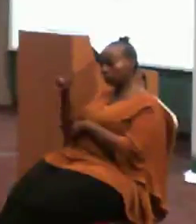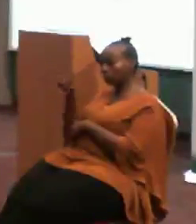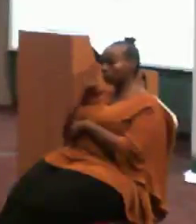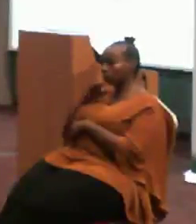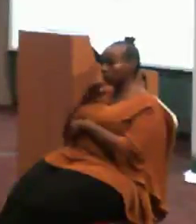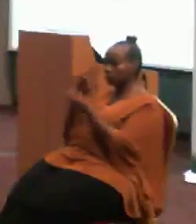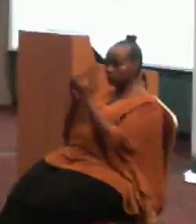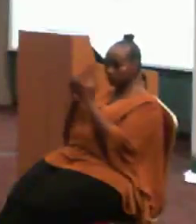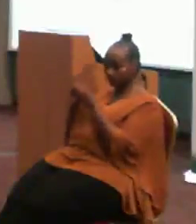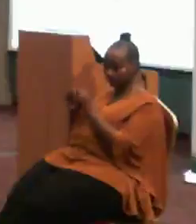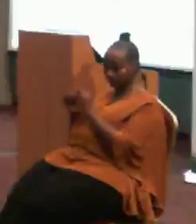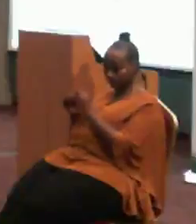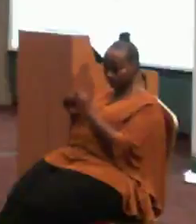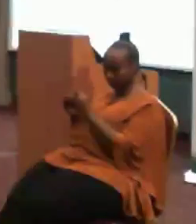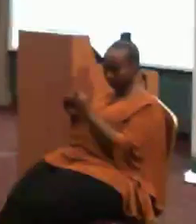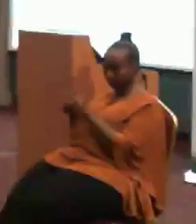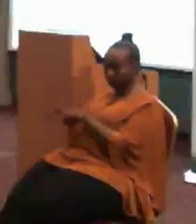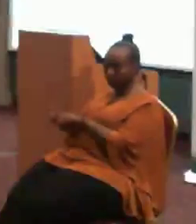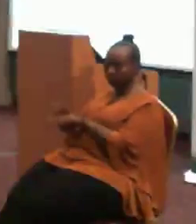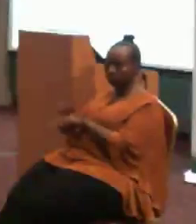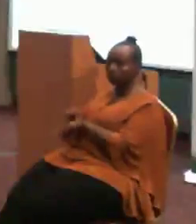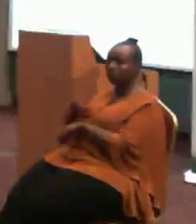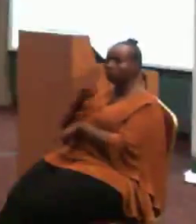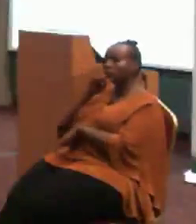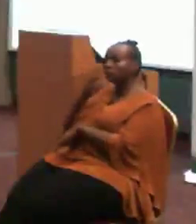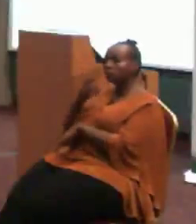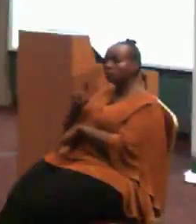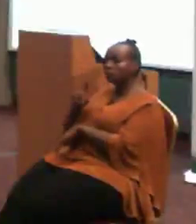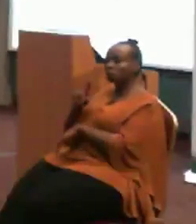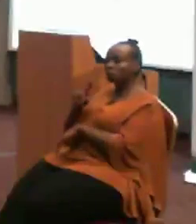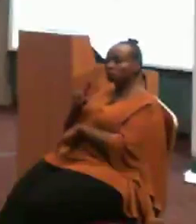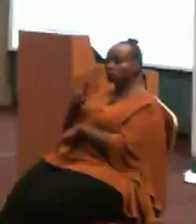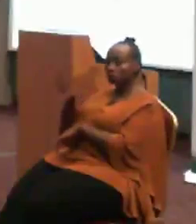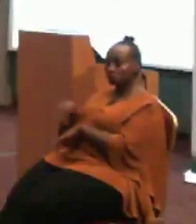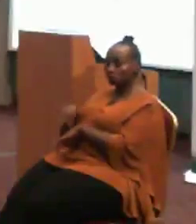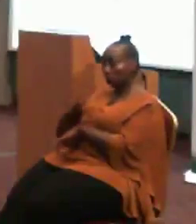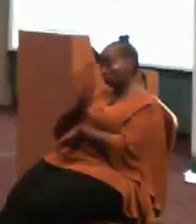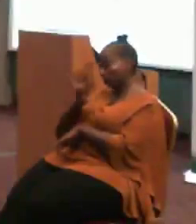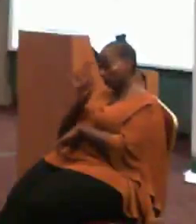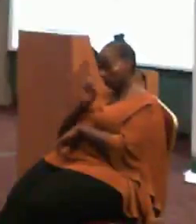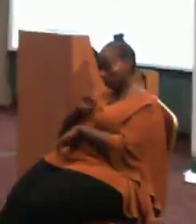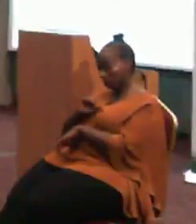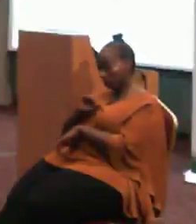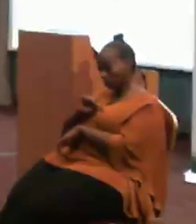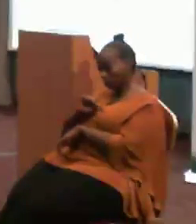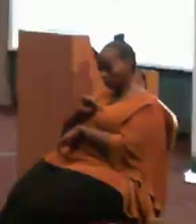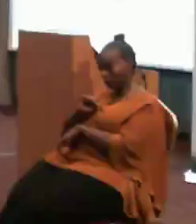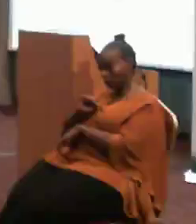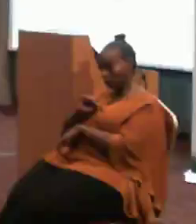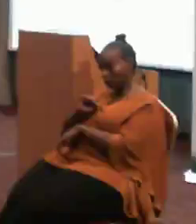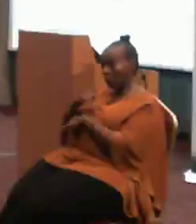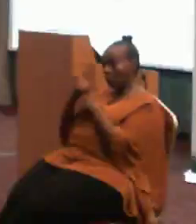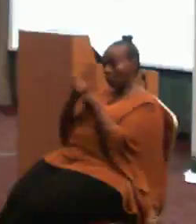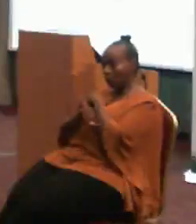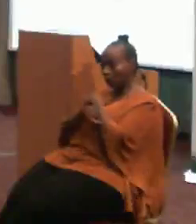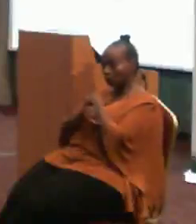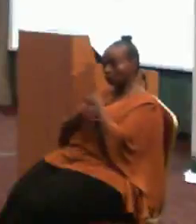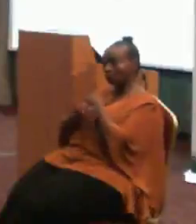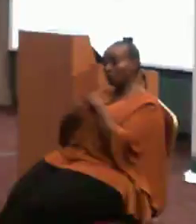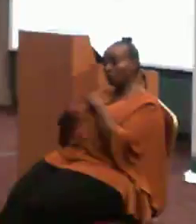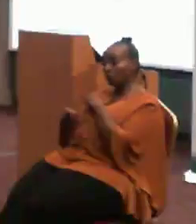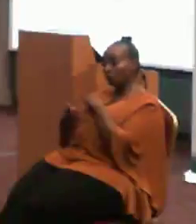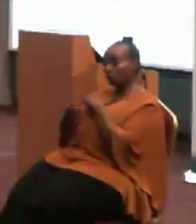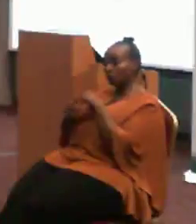adjustment relating to that. Effectively, what that means is the rest of the country or the rest of other